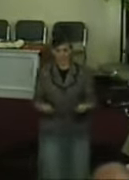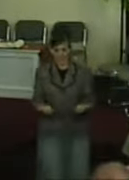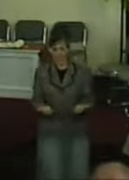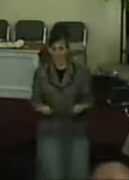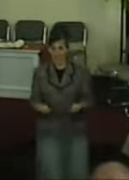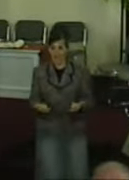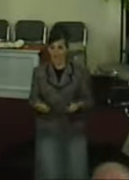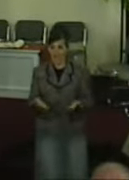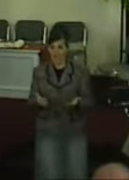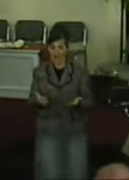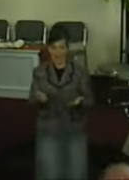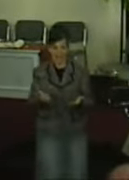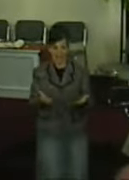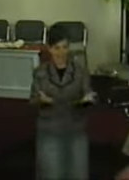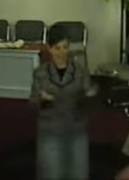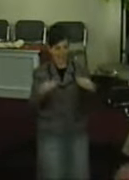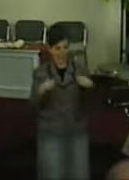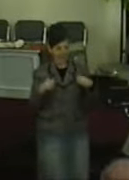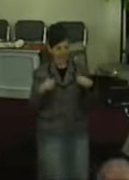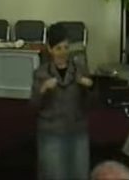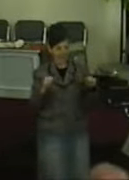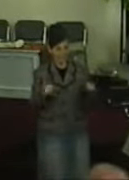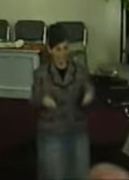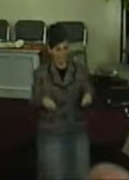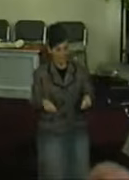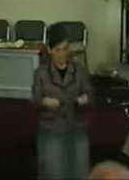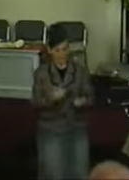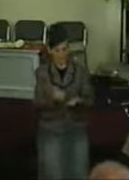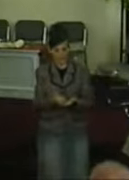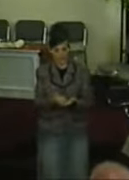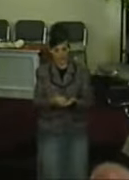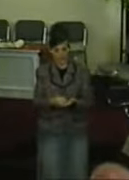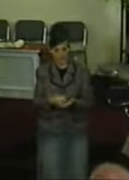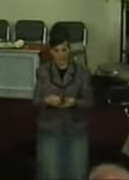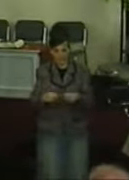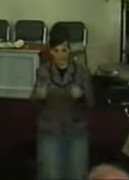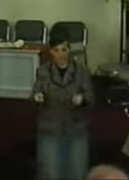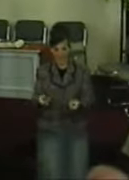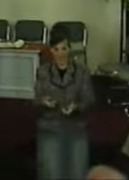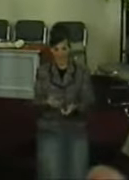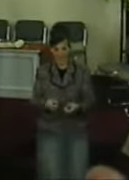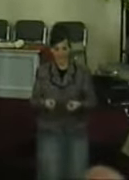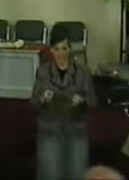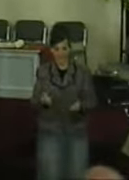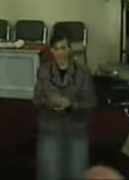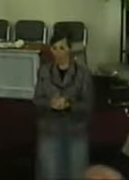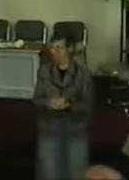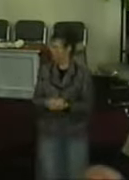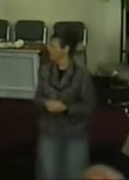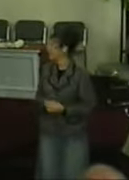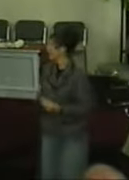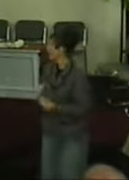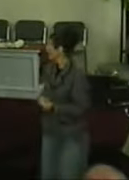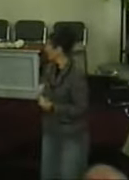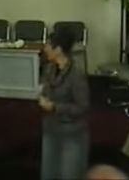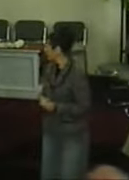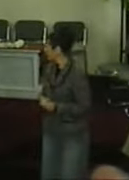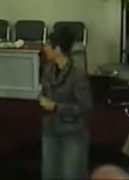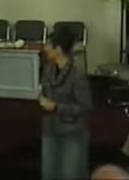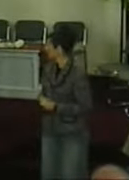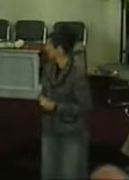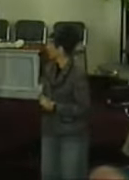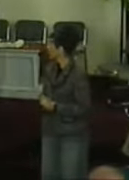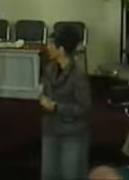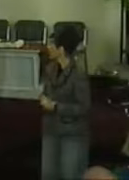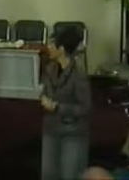don't tonight, you will next time. Amen. Praise God. Also, if you have your pledge cards, please fill those out, drop